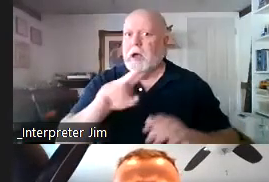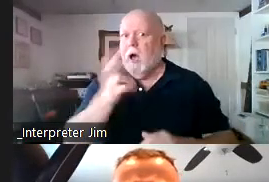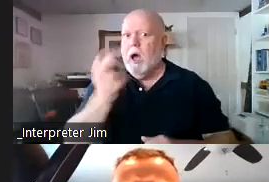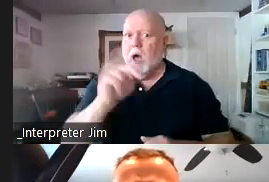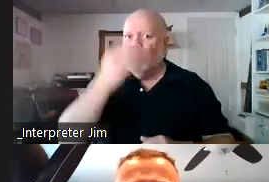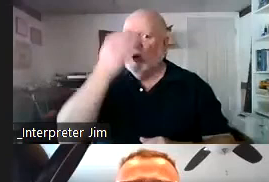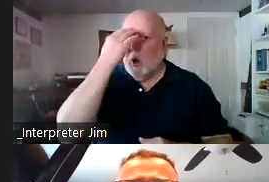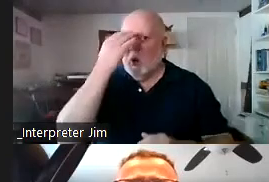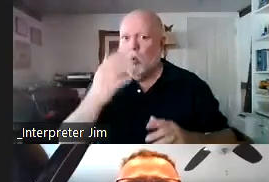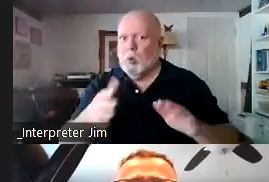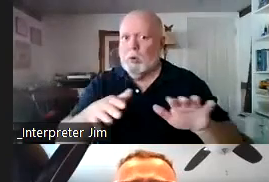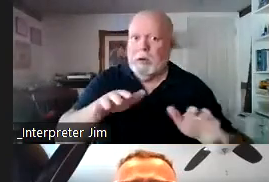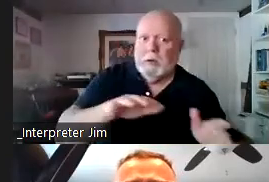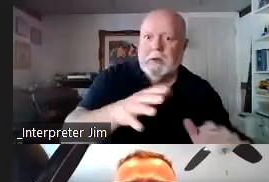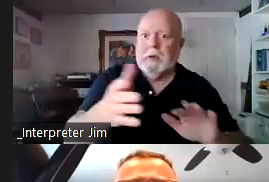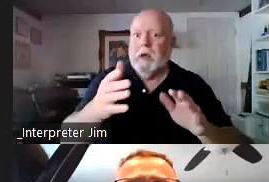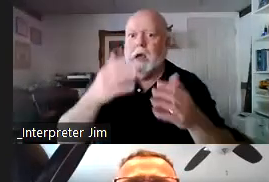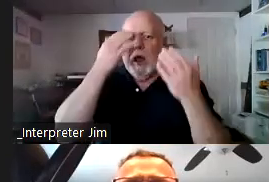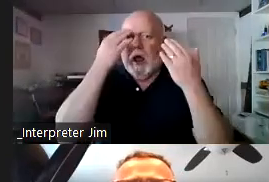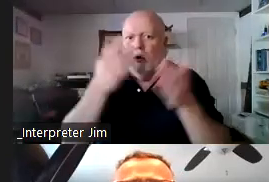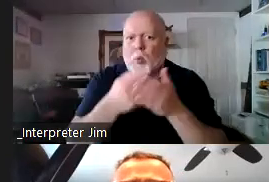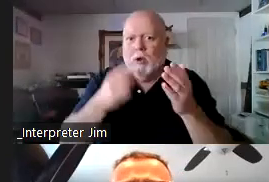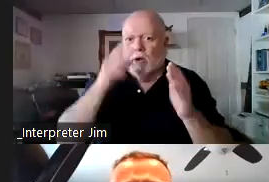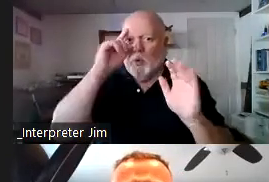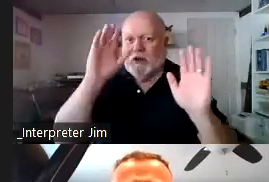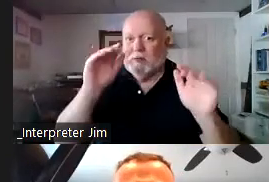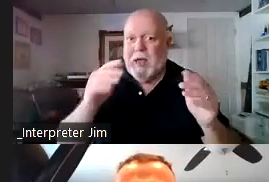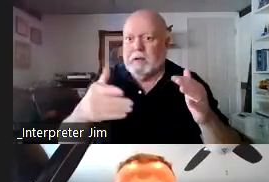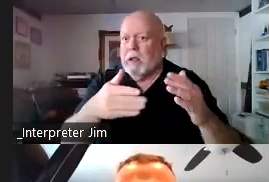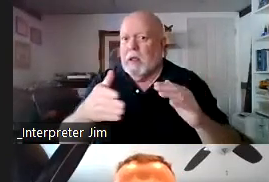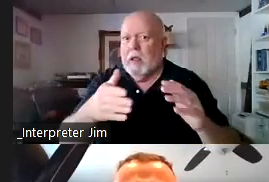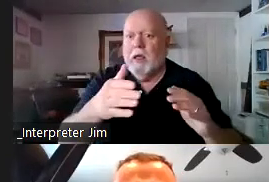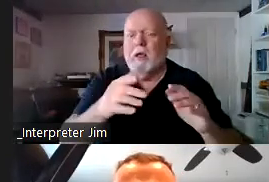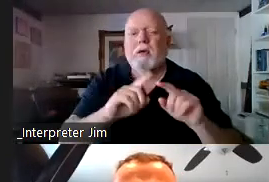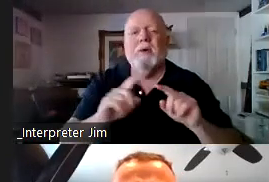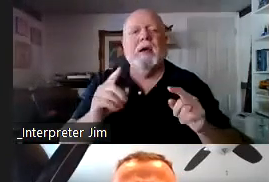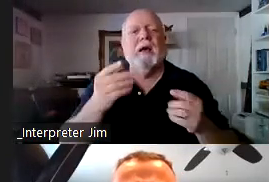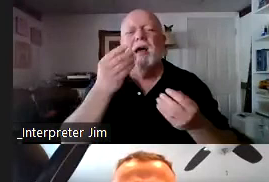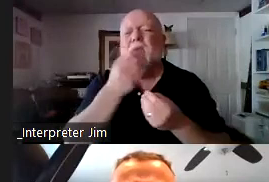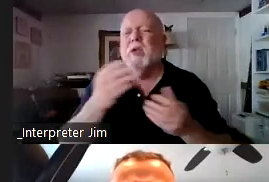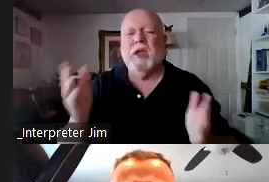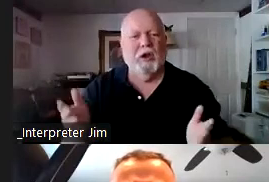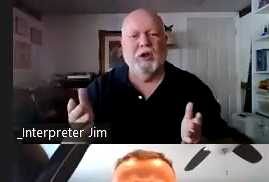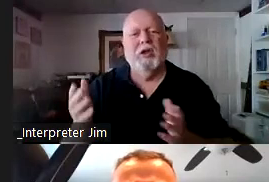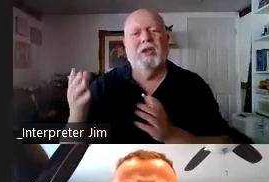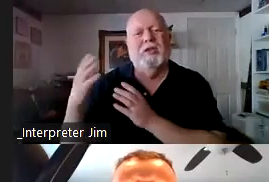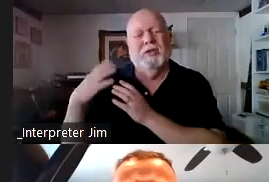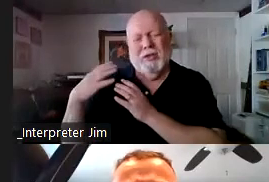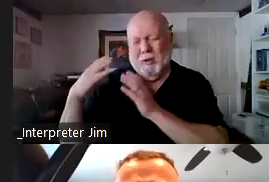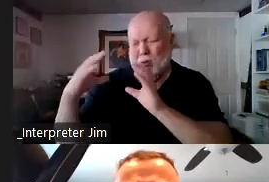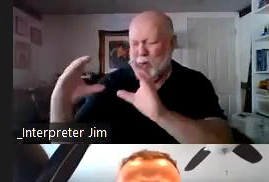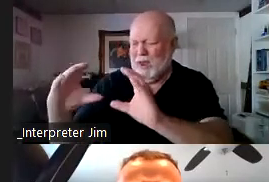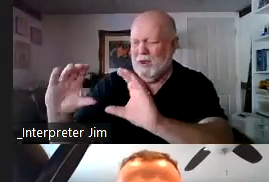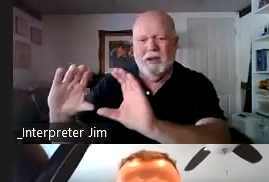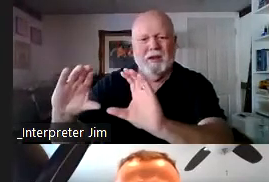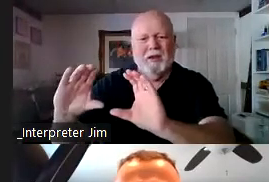on the front porch. I didn't know what to expect, but it didn't matter. I just felt that weight relief of knowing that I was stepping into and giving this